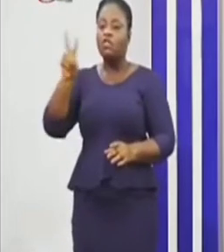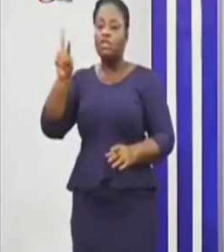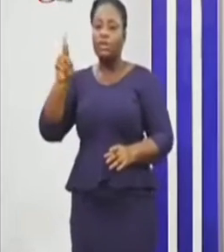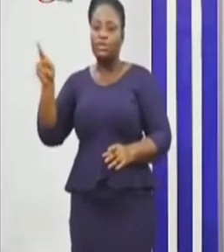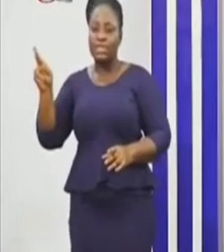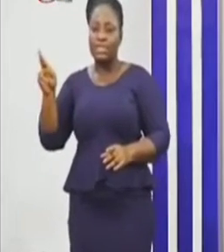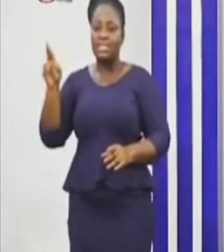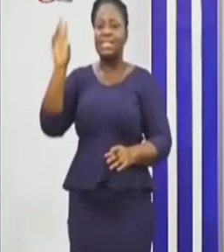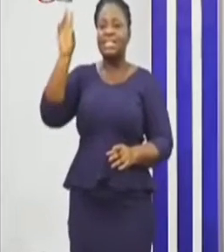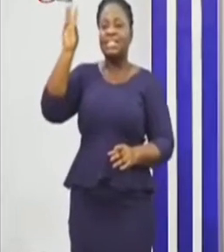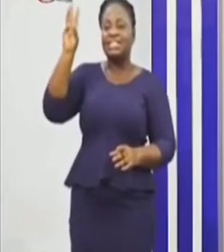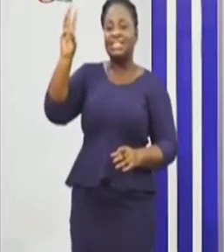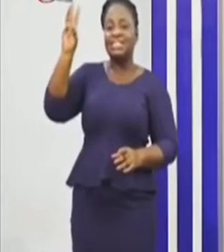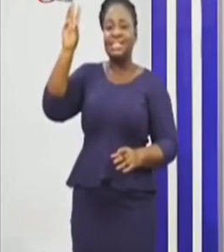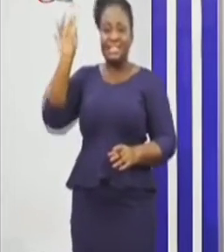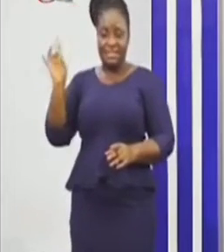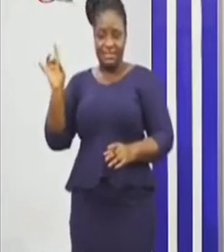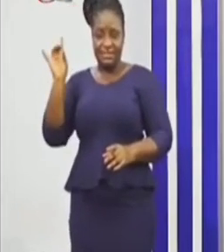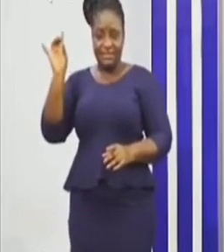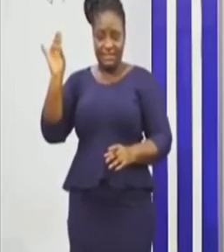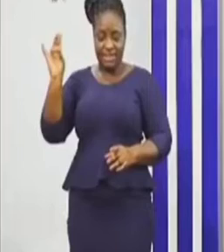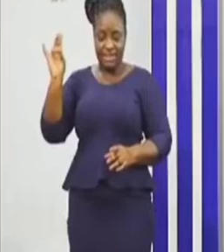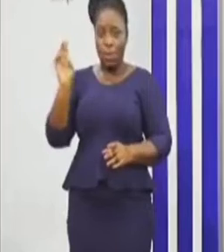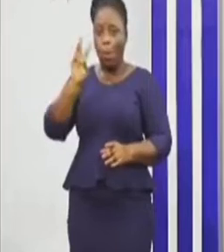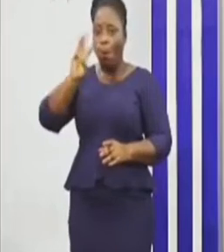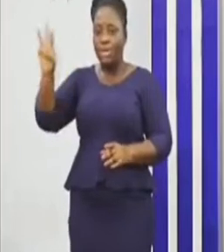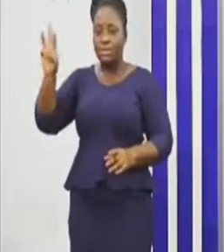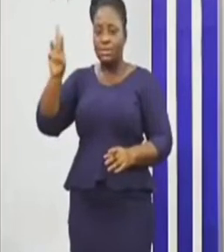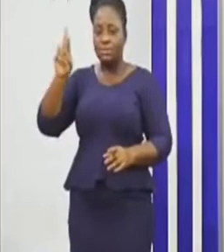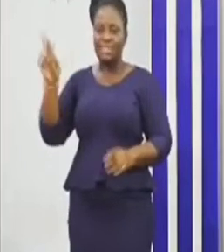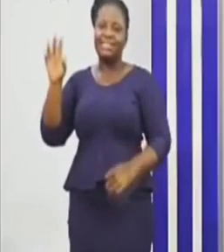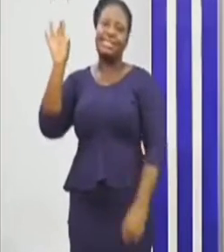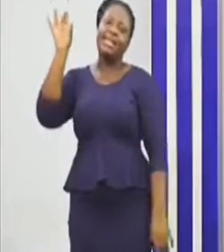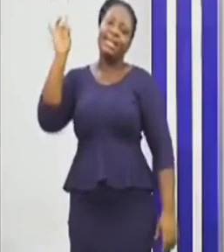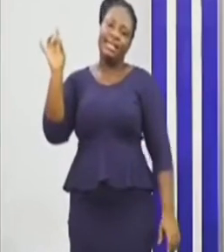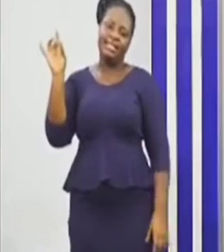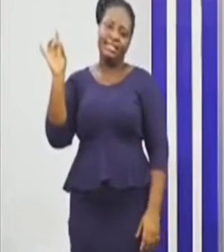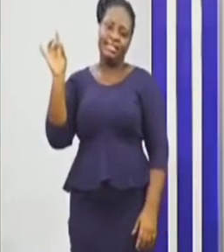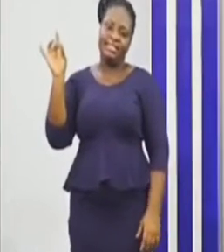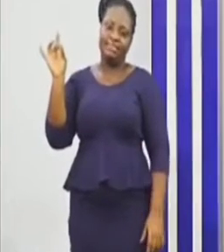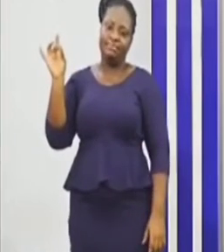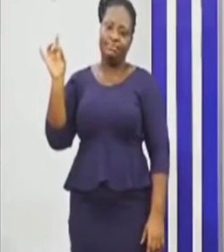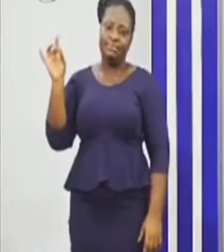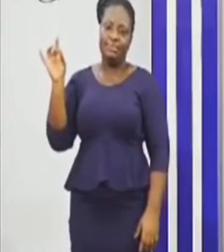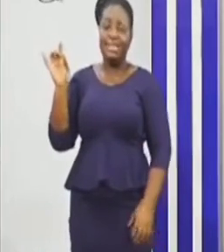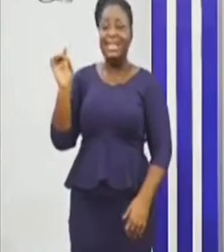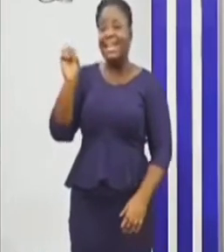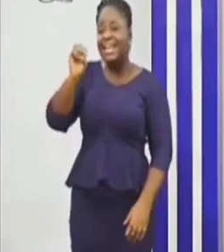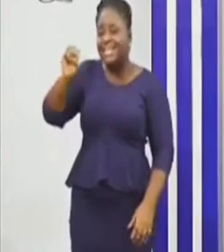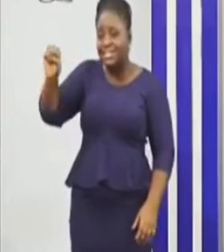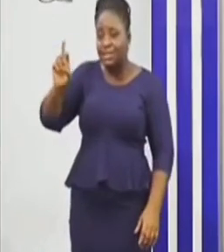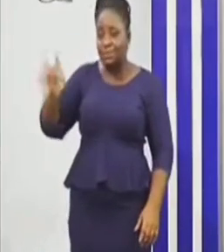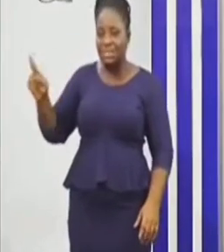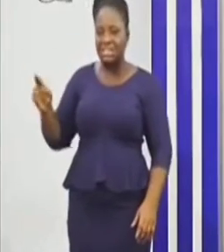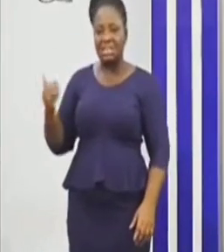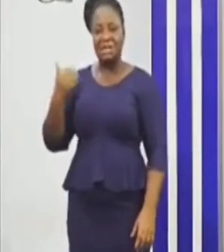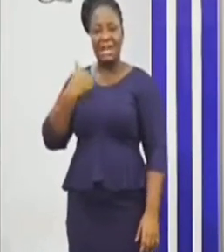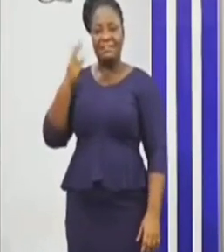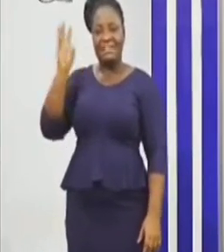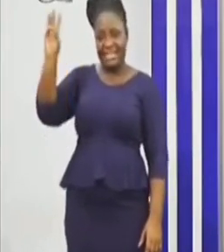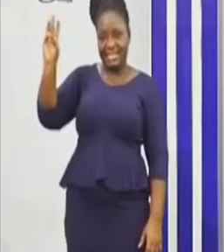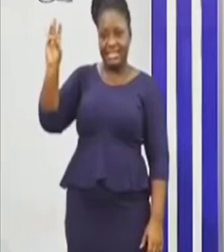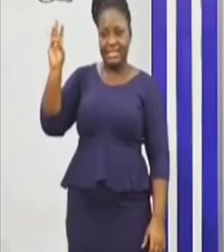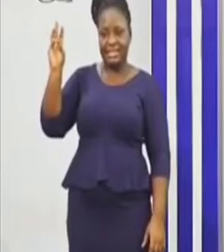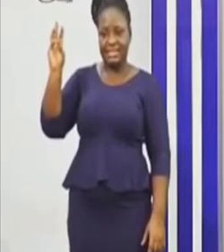67 cases. In the Western region, 8 cases. In the eastern region, we have 6